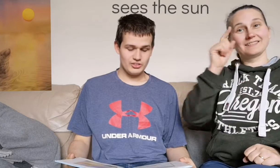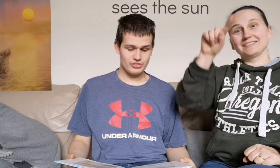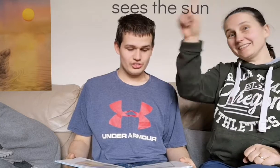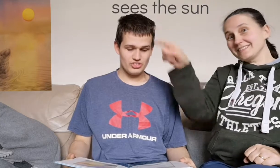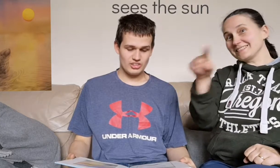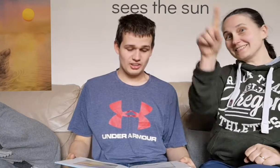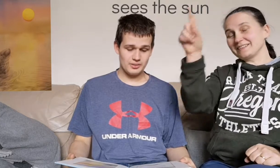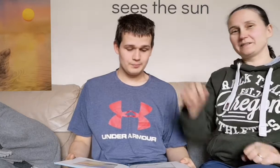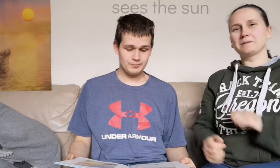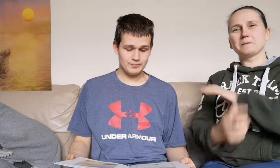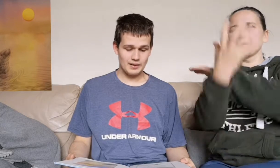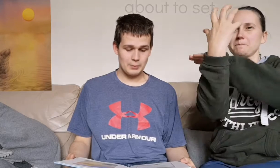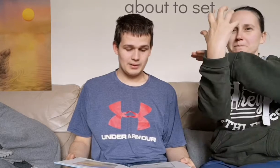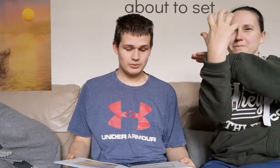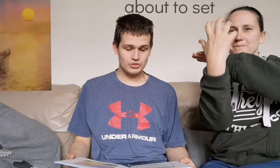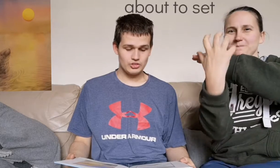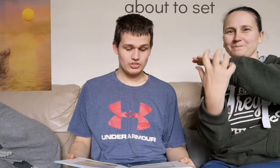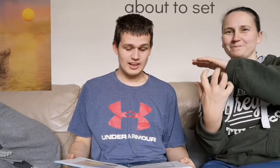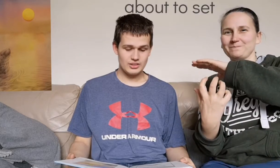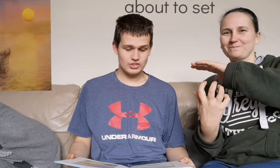Sees the sun about to set.